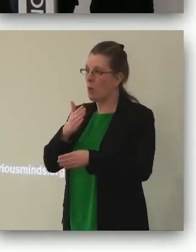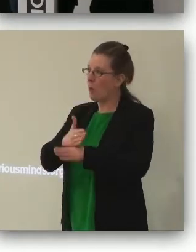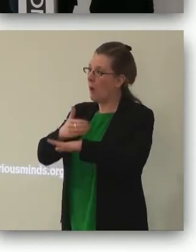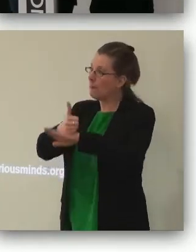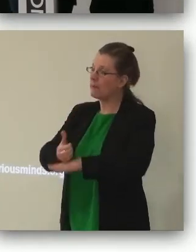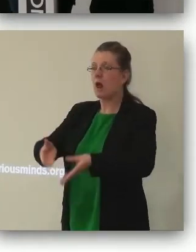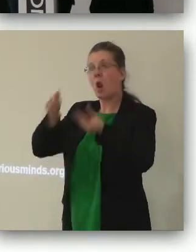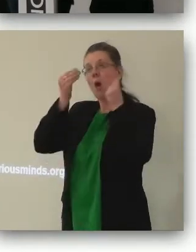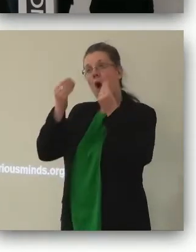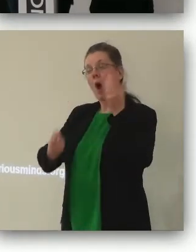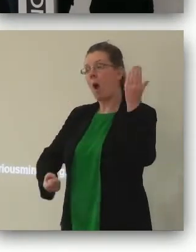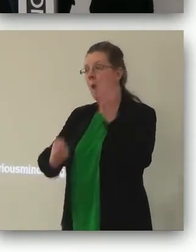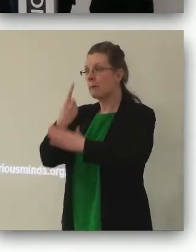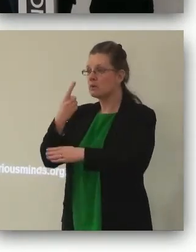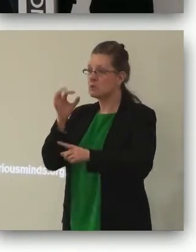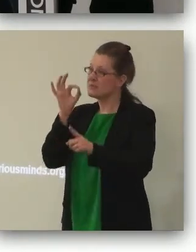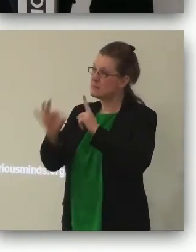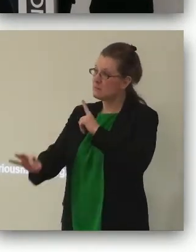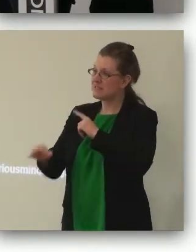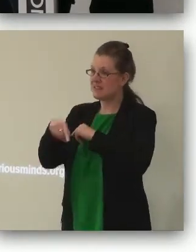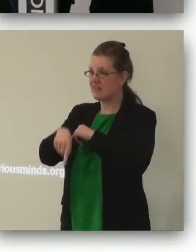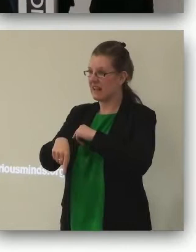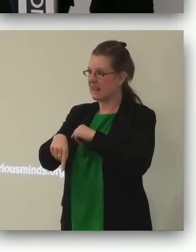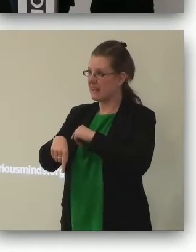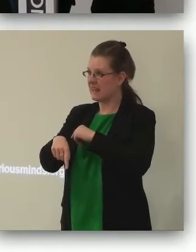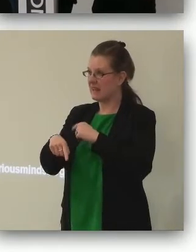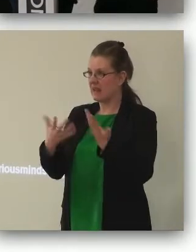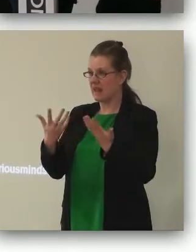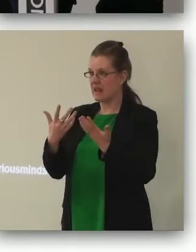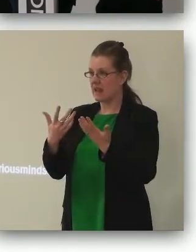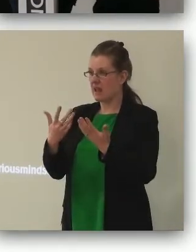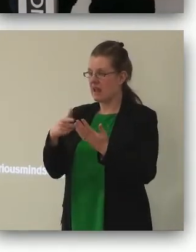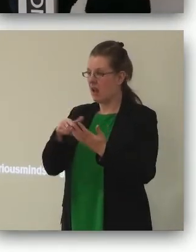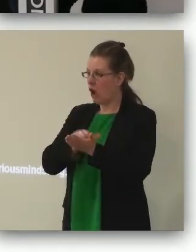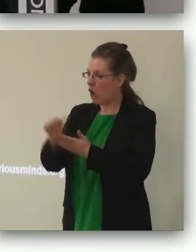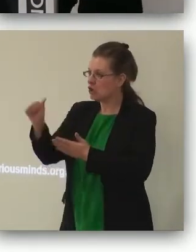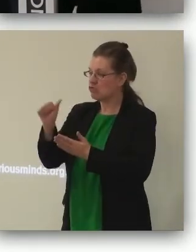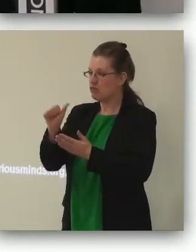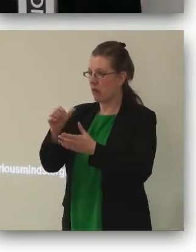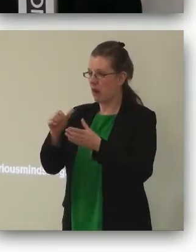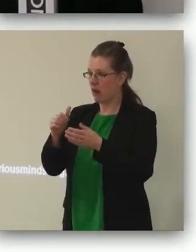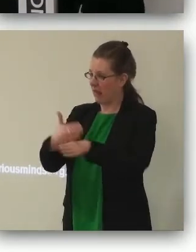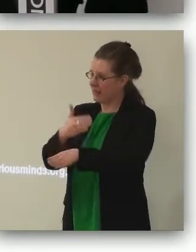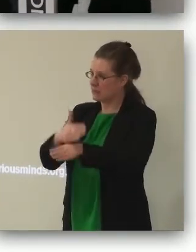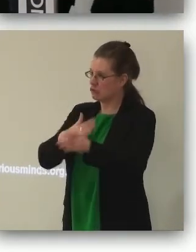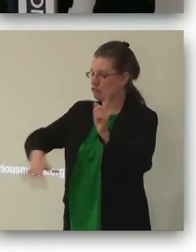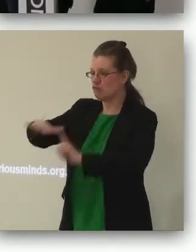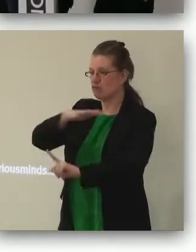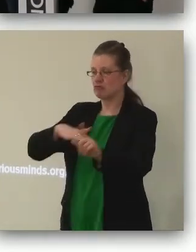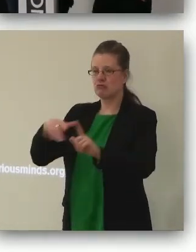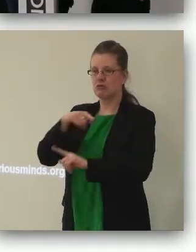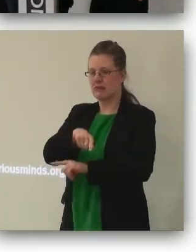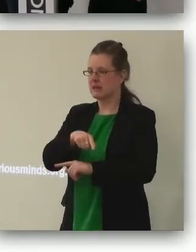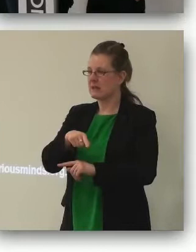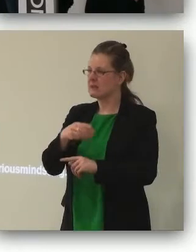learning opportunities, specifically in creative and cultural industries. We'll be looking to dispel some of the myths around